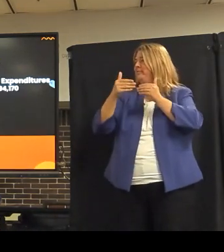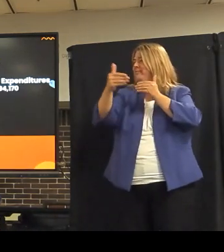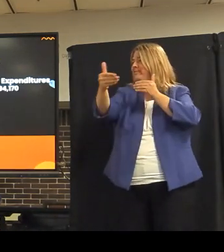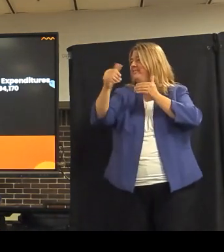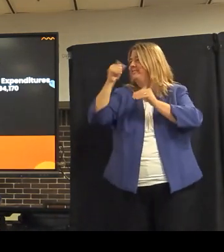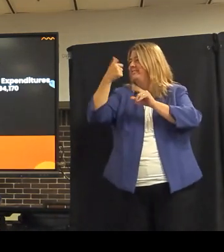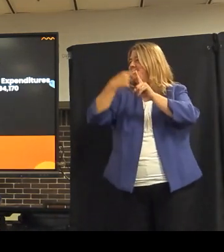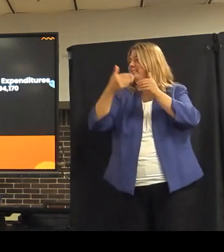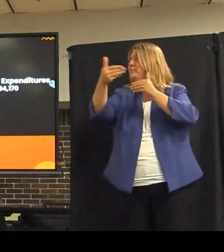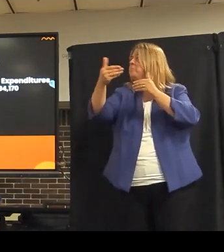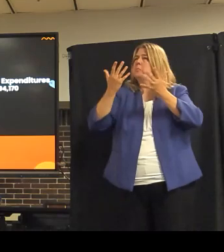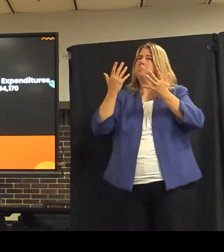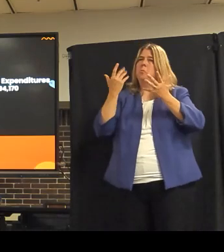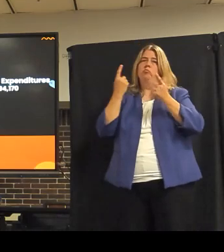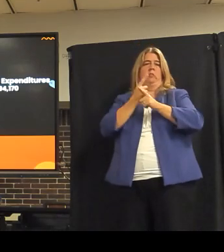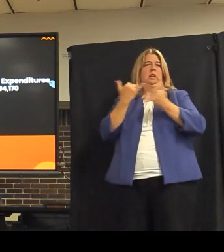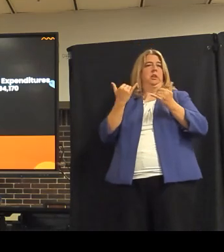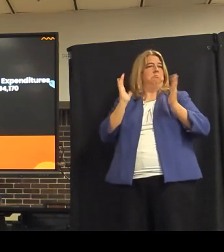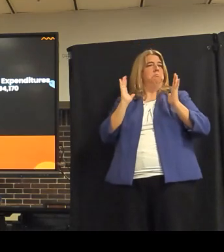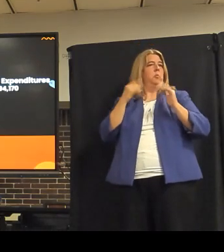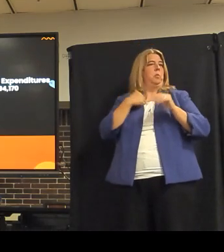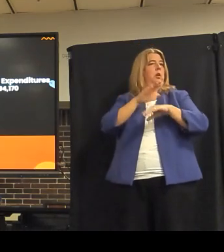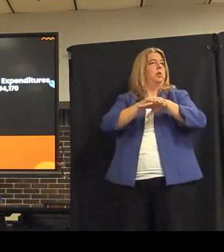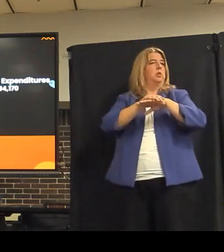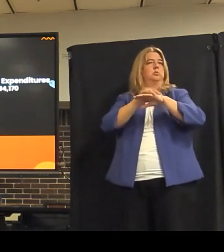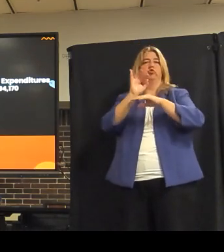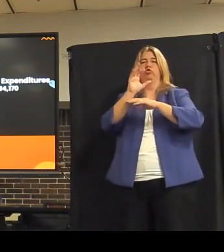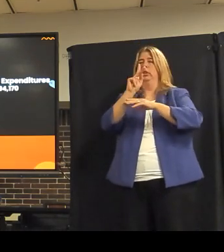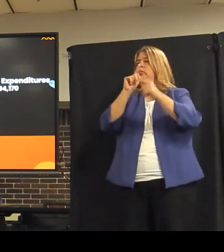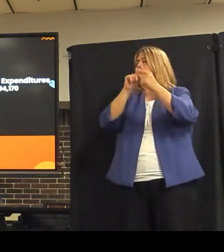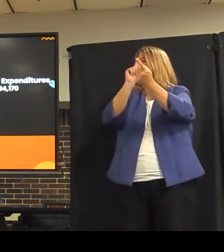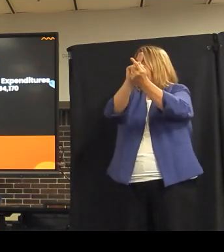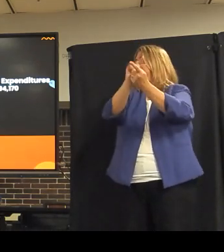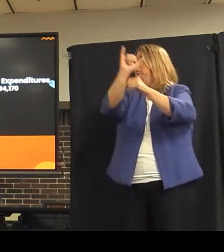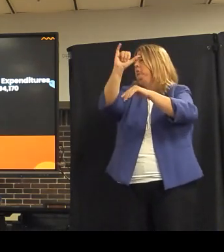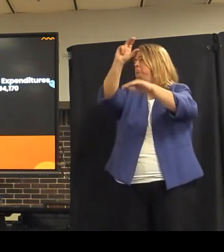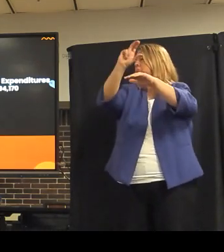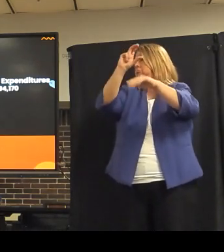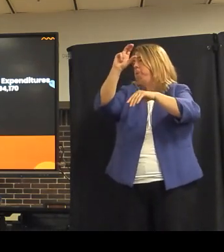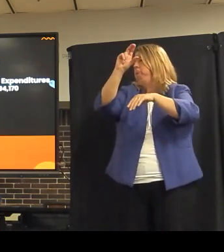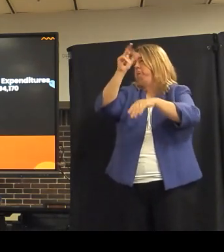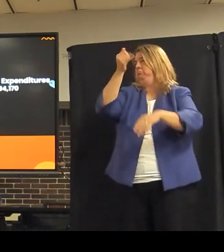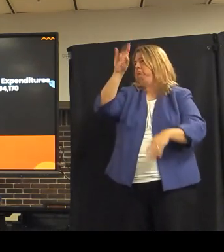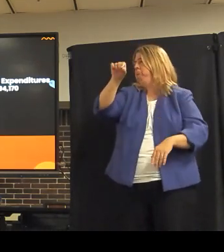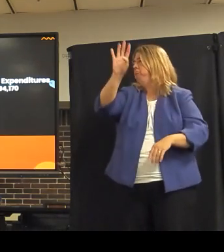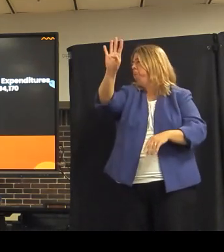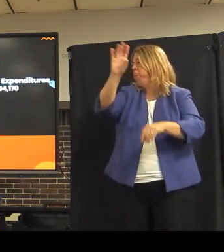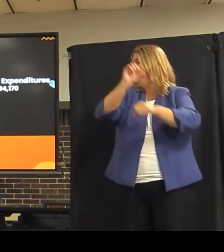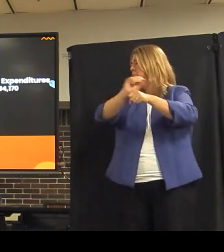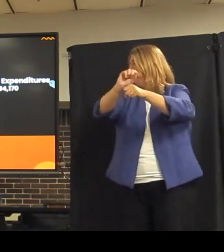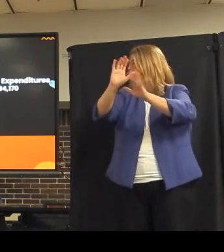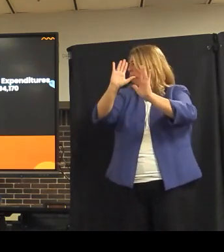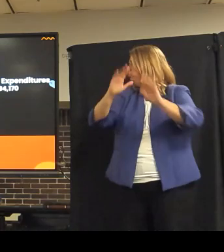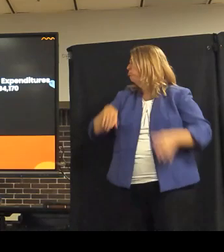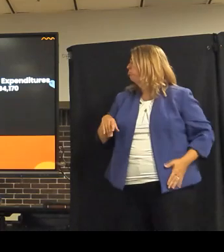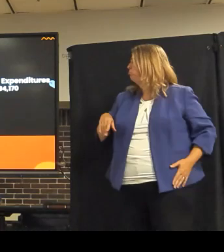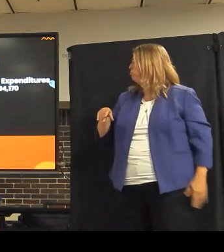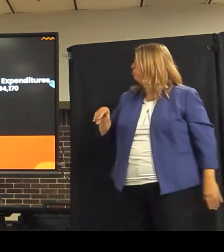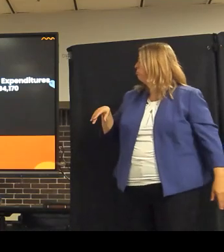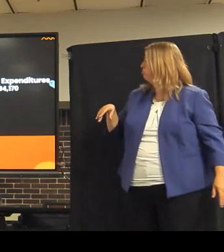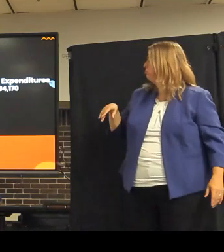the expenditures. Of course, we still have 10 months to go, but right now I do feel like we're on track to meeting our targeted goal